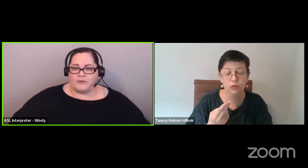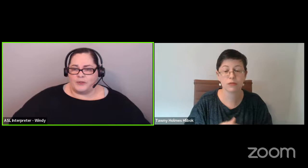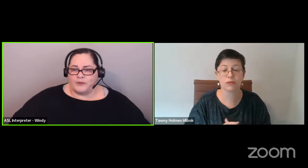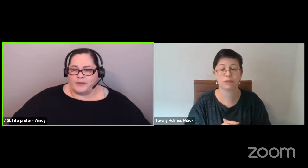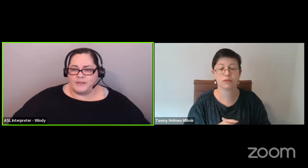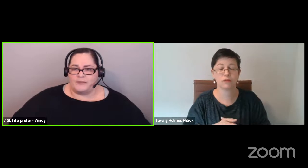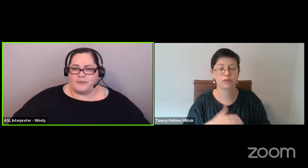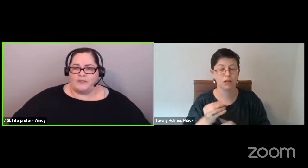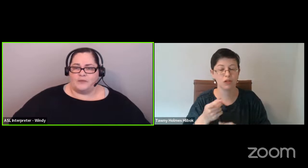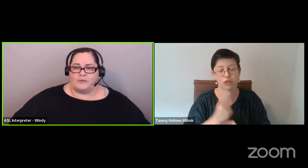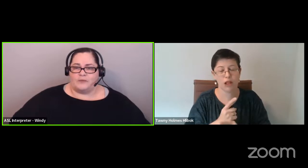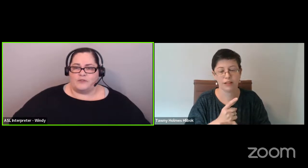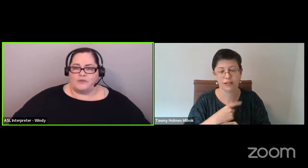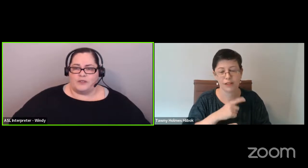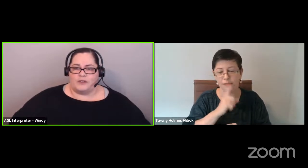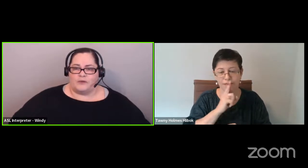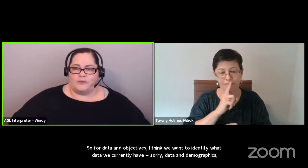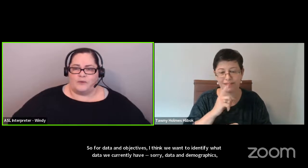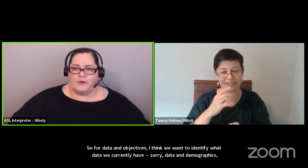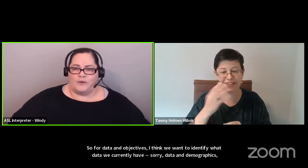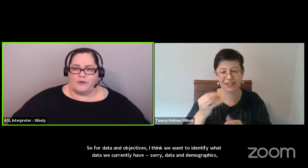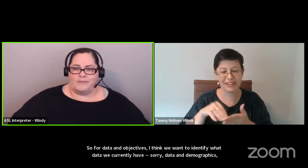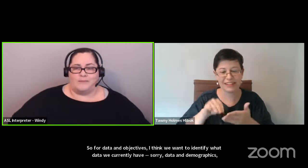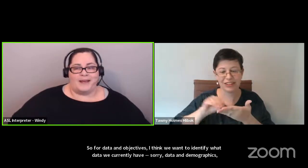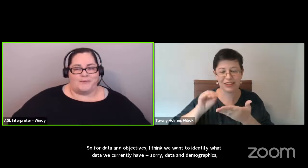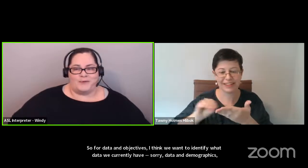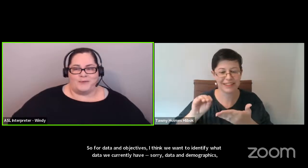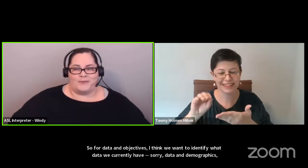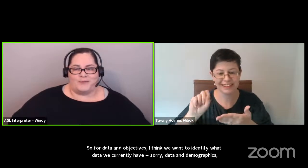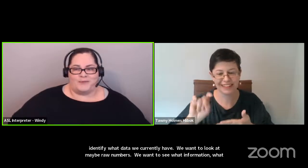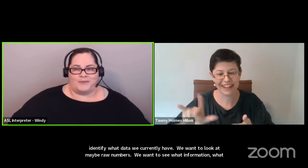locations, school programs that are being used? Do we know,